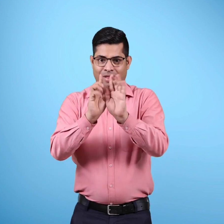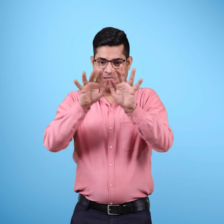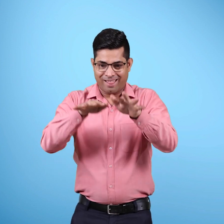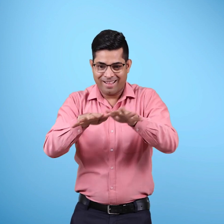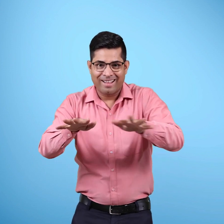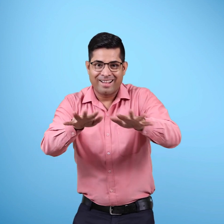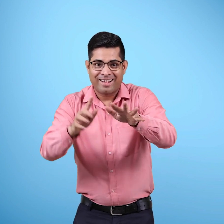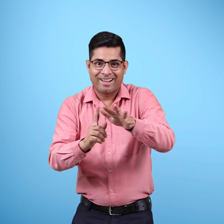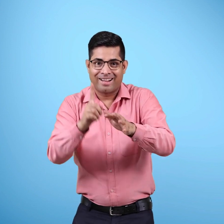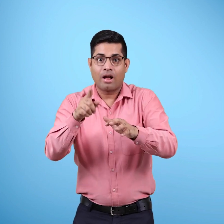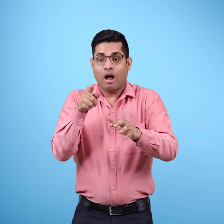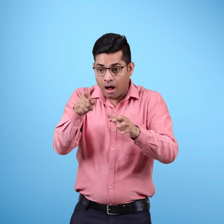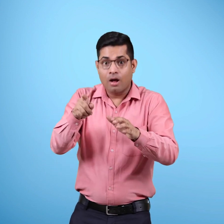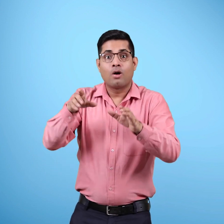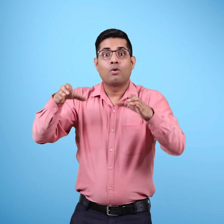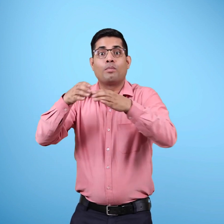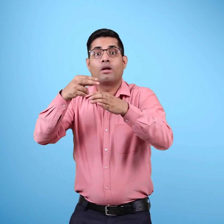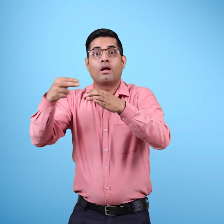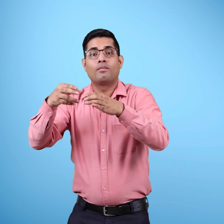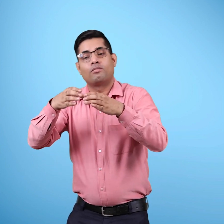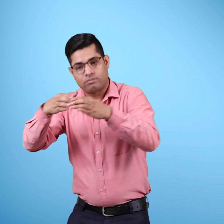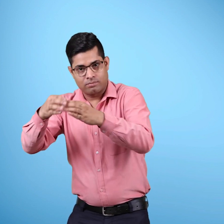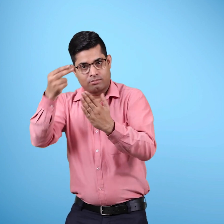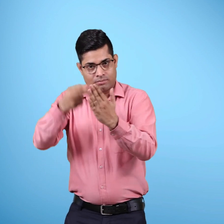or creepers growing in your house or school.